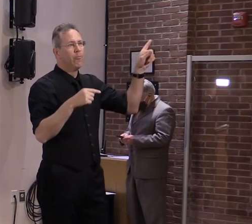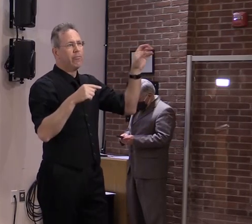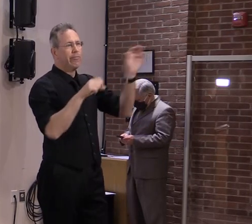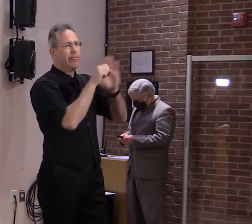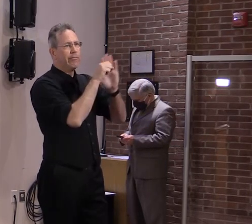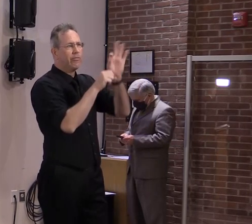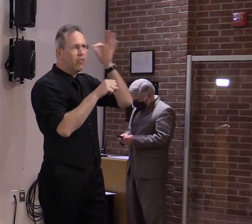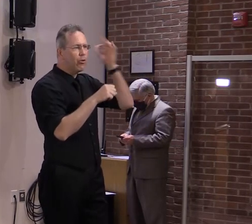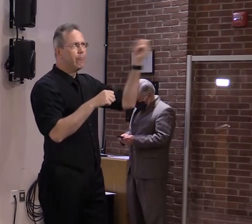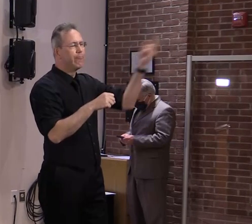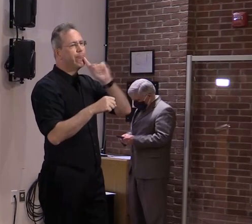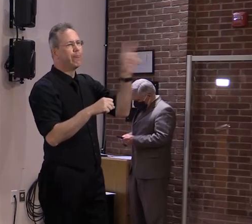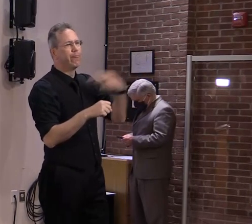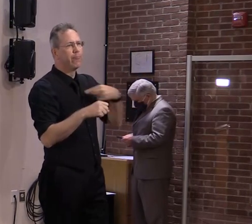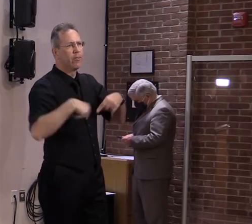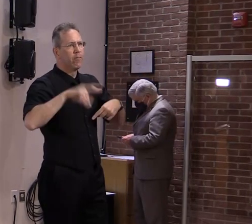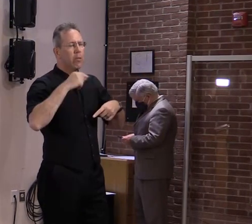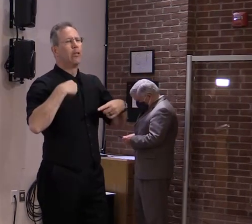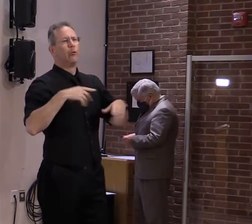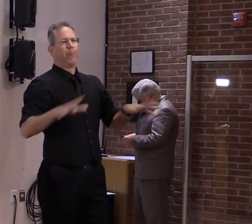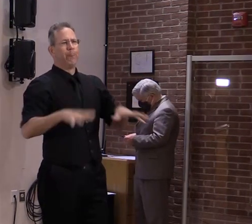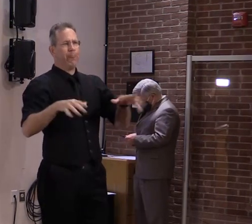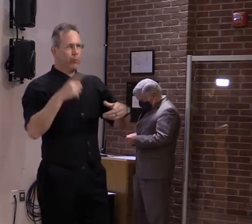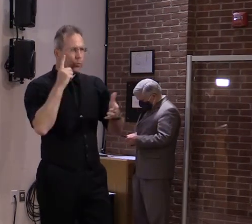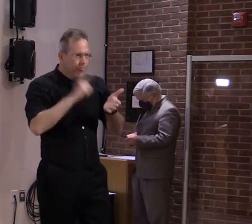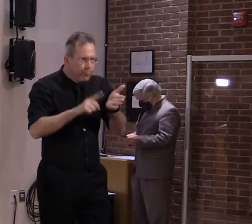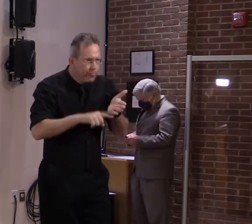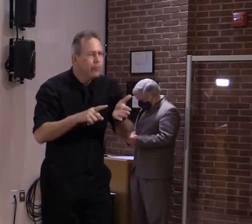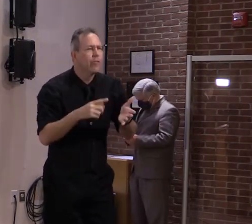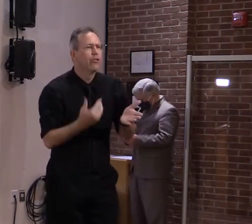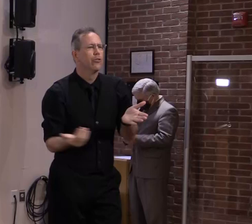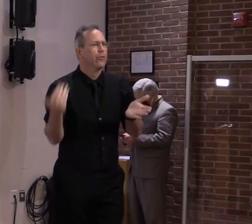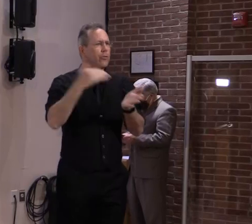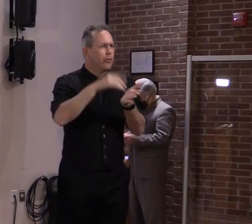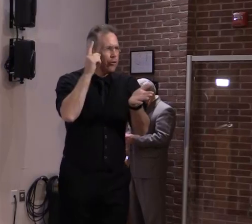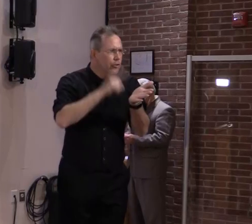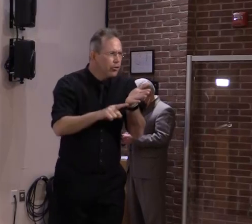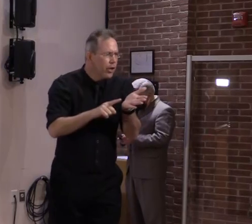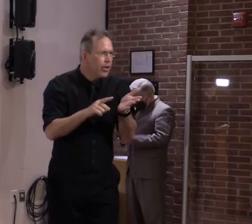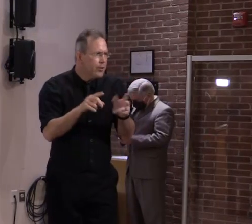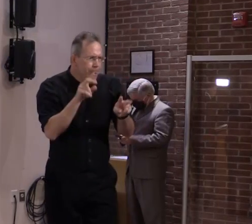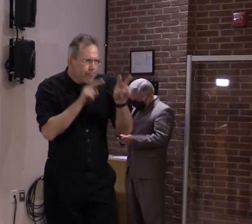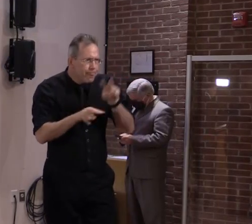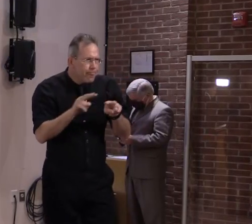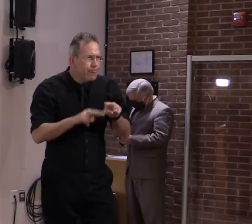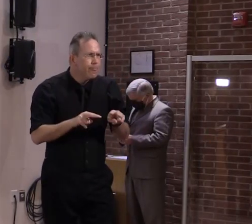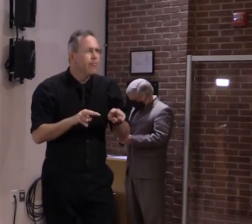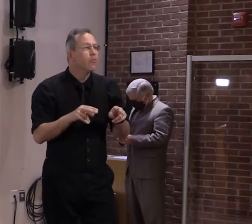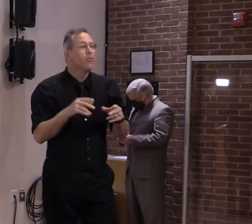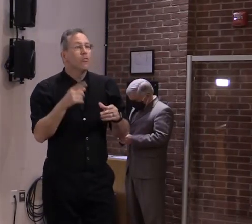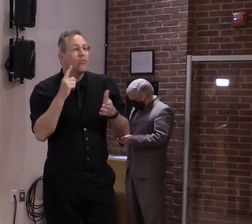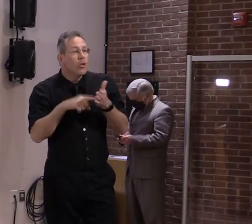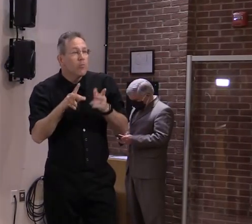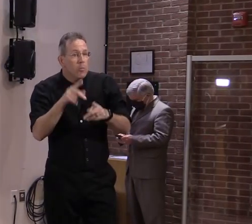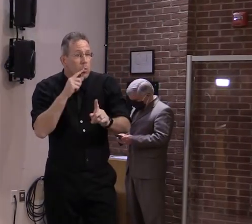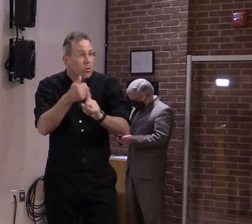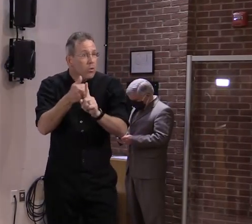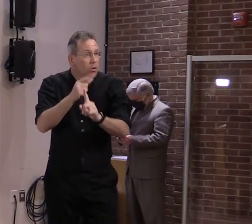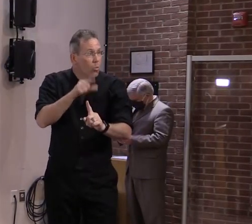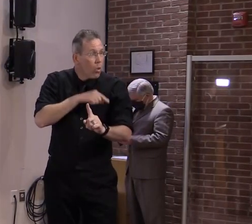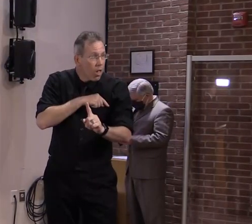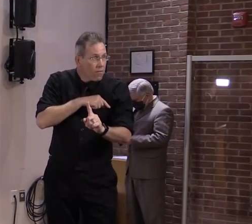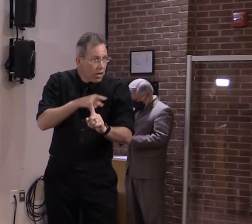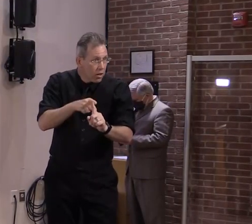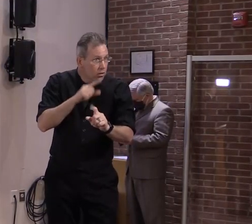to re-implement or reactivate the able and available eligibility criteria, which we have done.